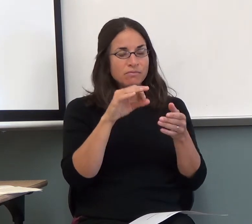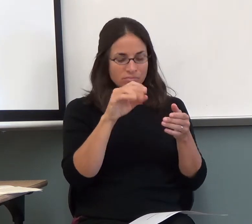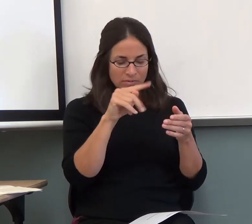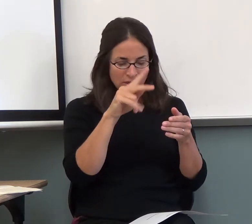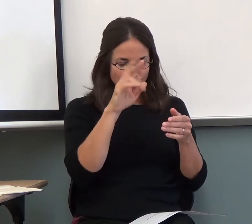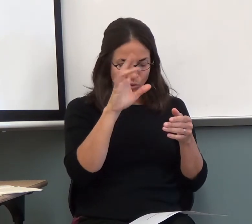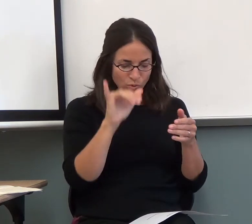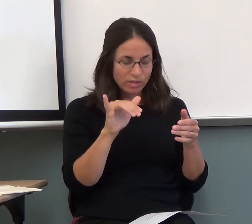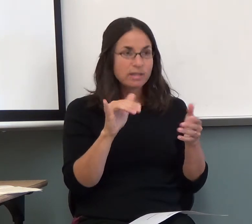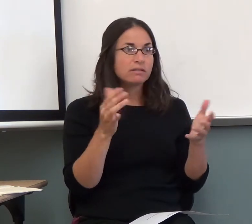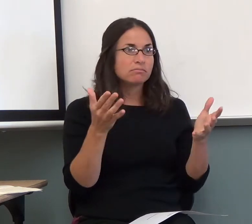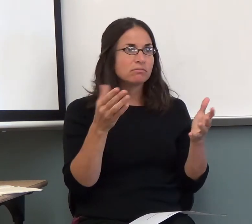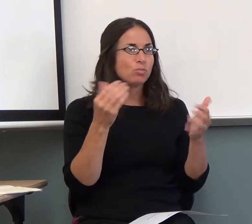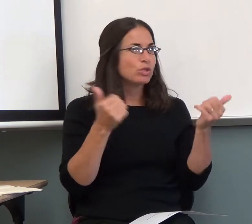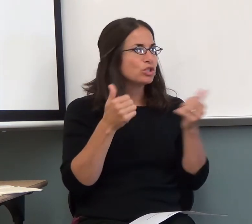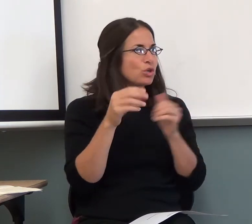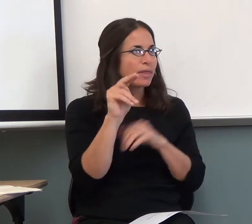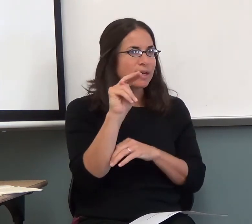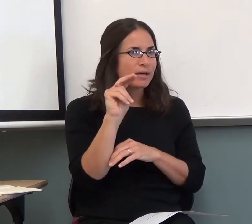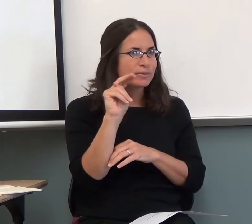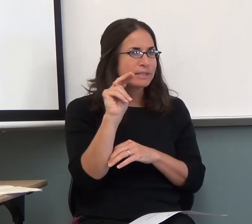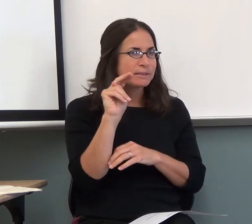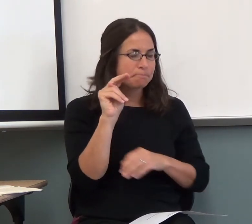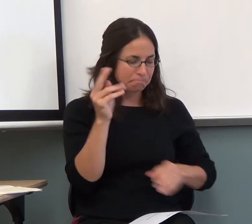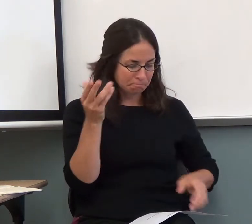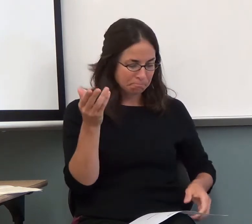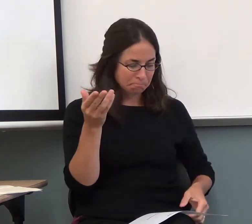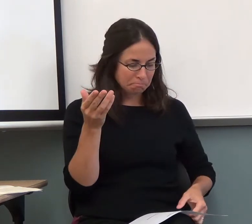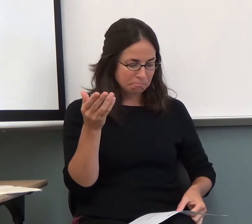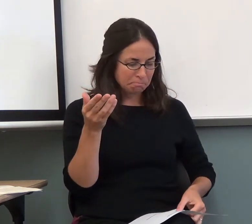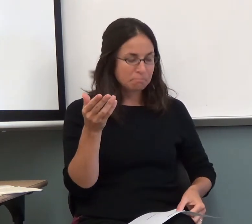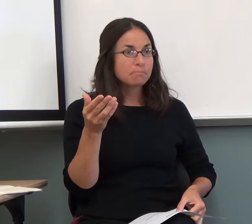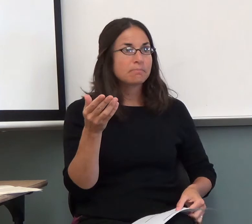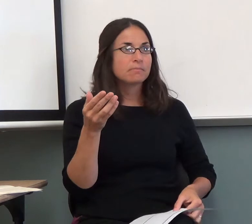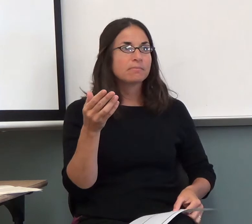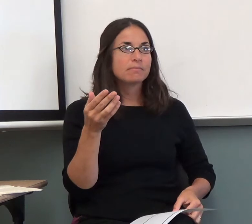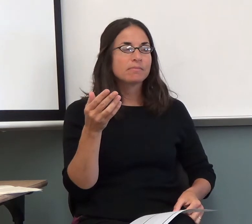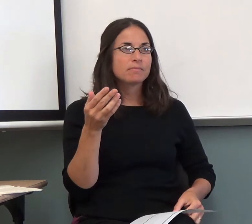So what are the nouns? Michelin, let's just start with that. Number 5.